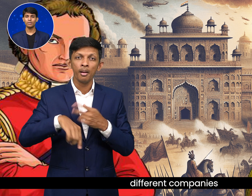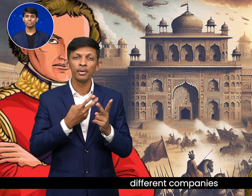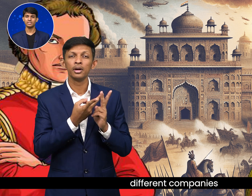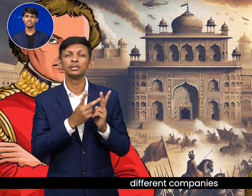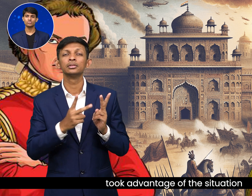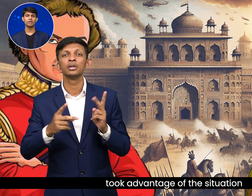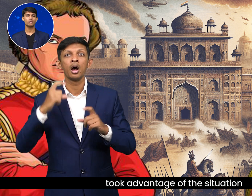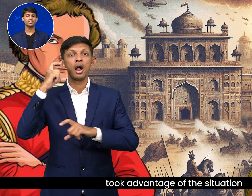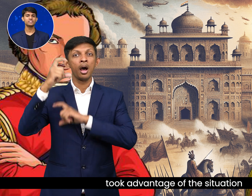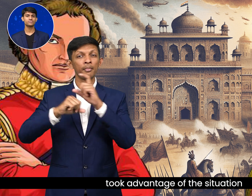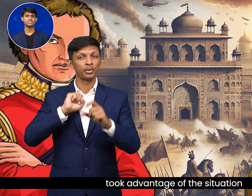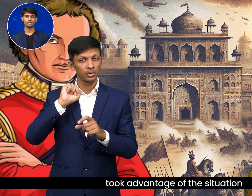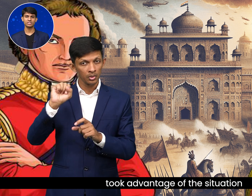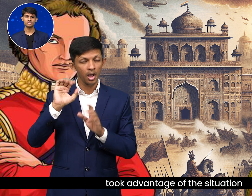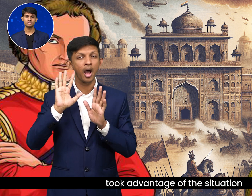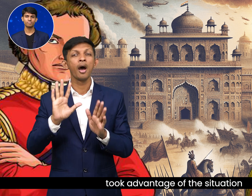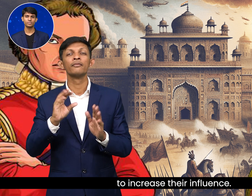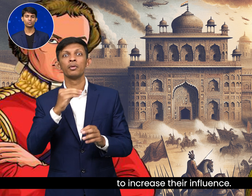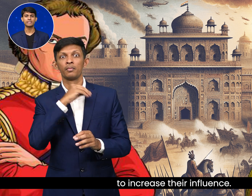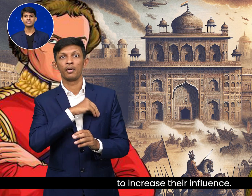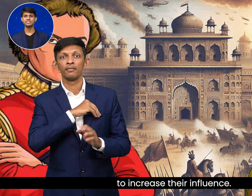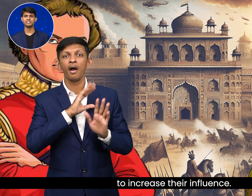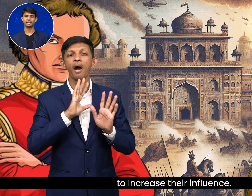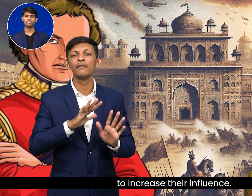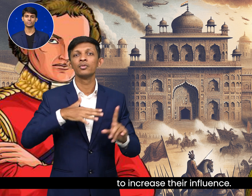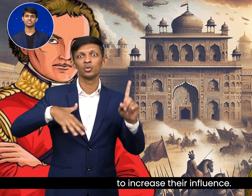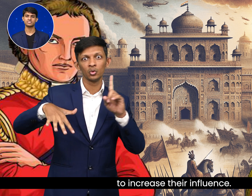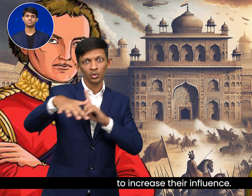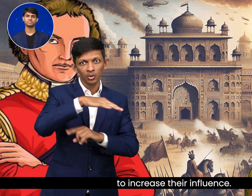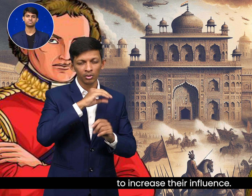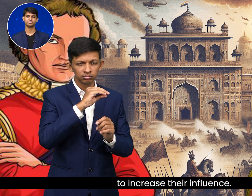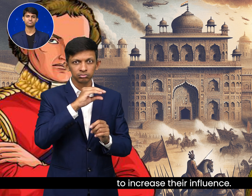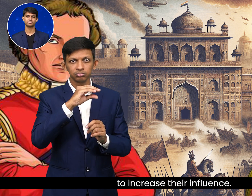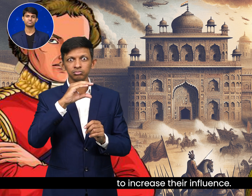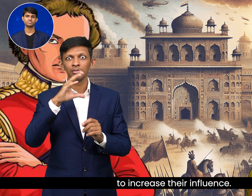different companies took advantage of the situation to increase their influence.